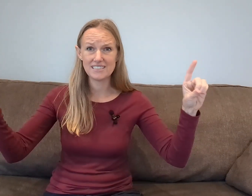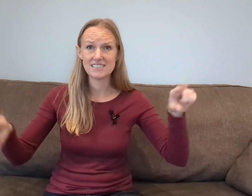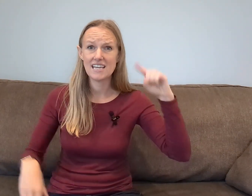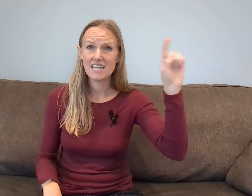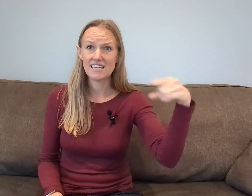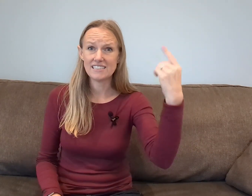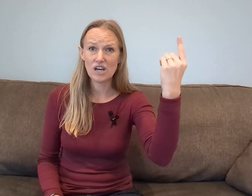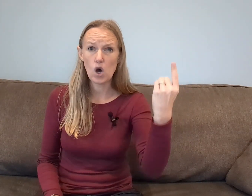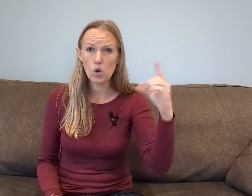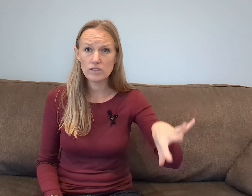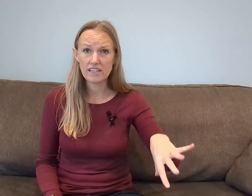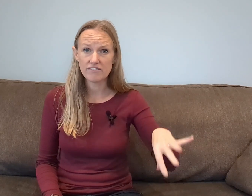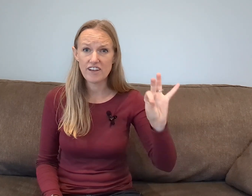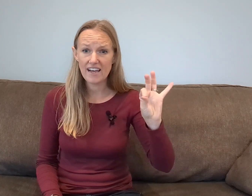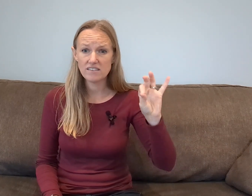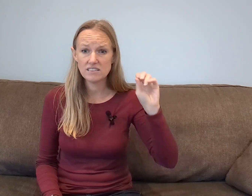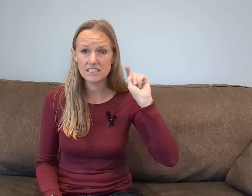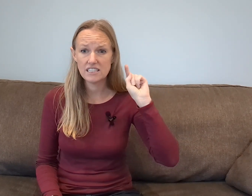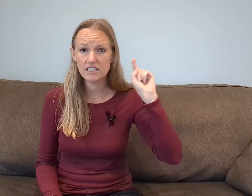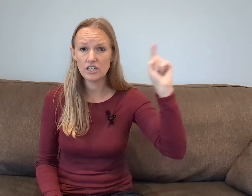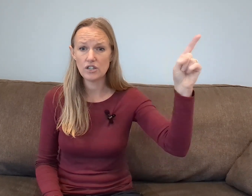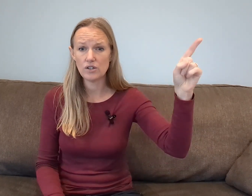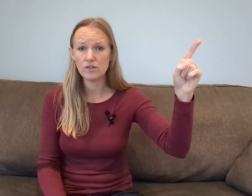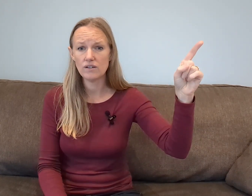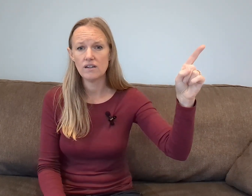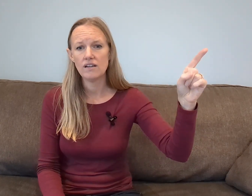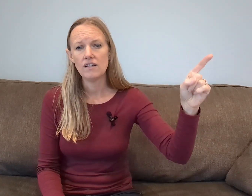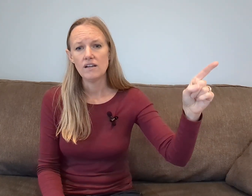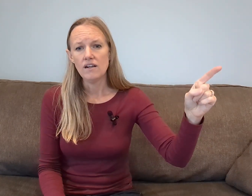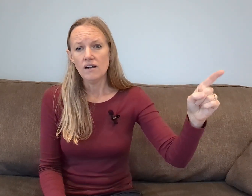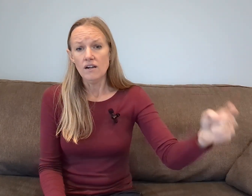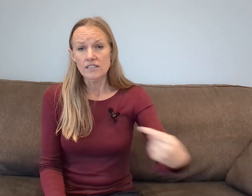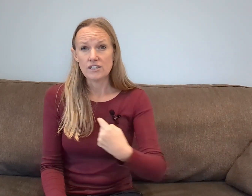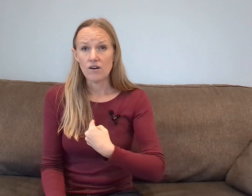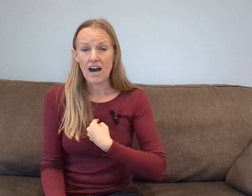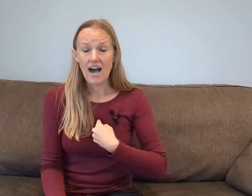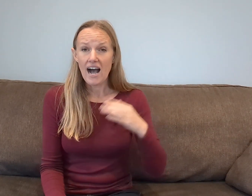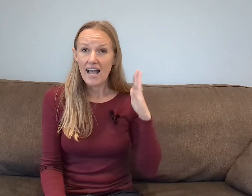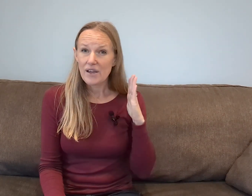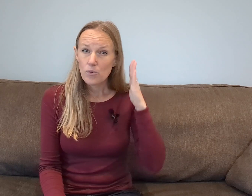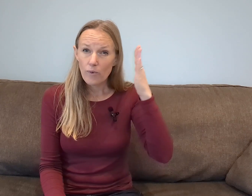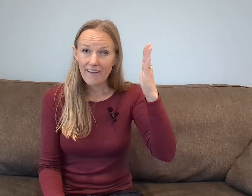deliverance is only found in you, so I